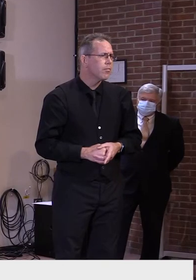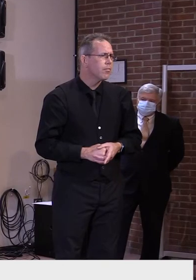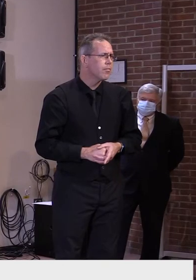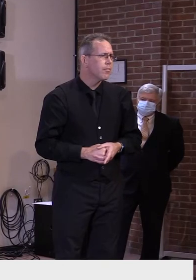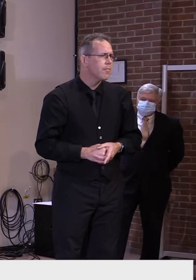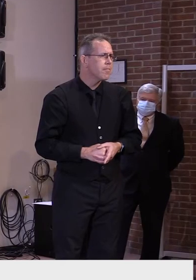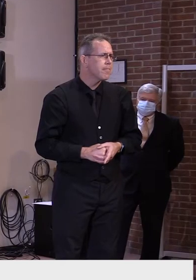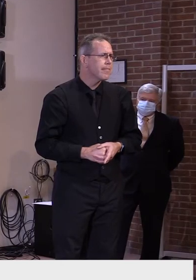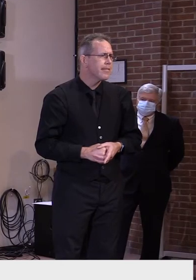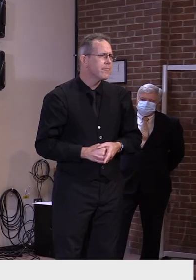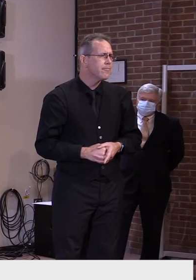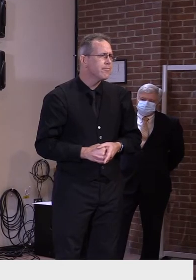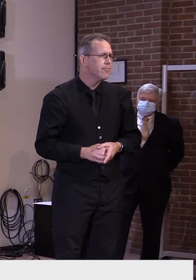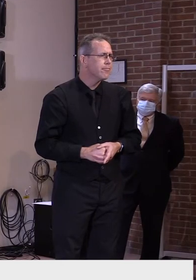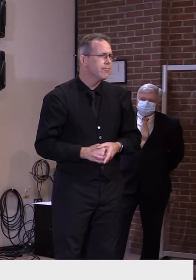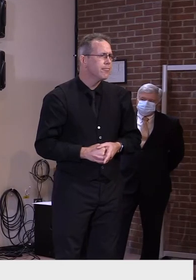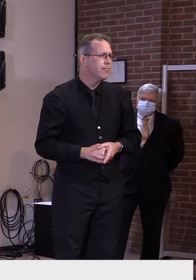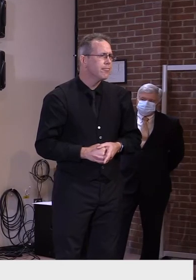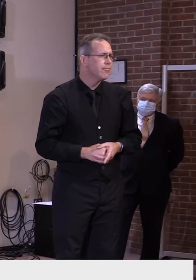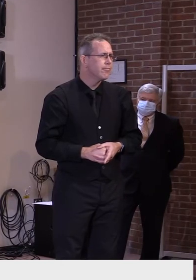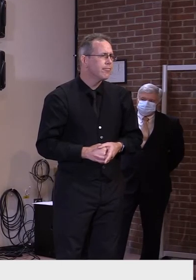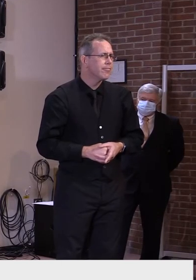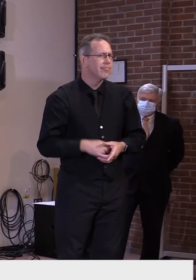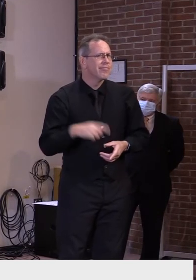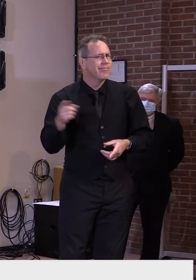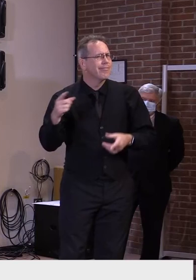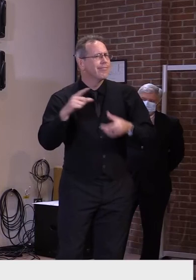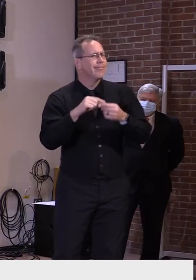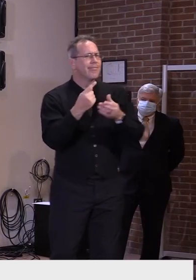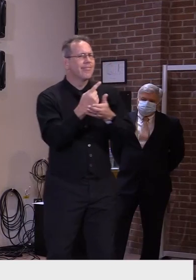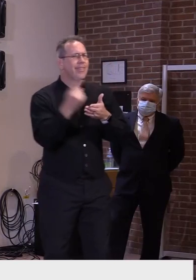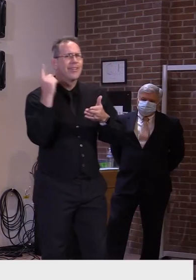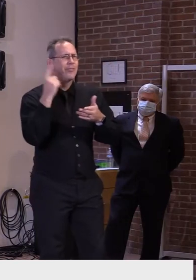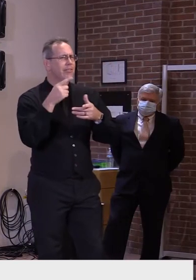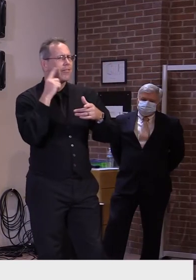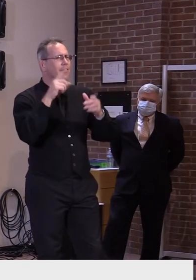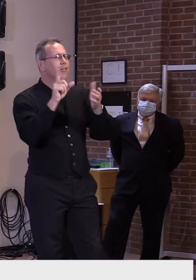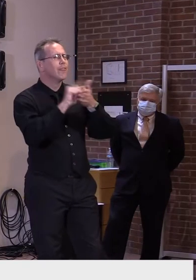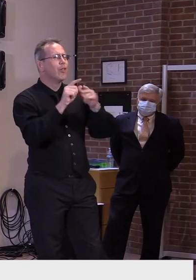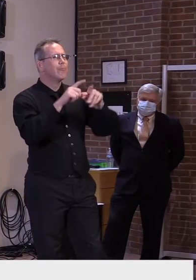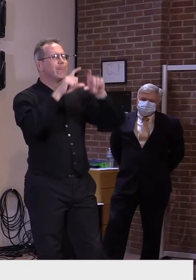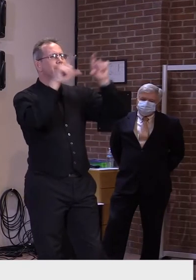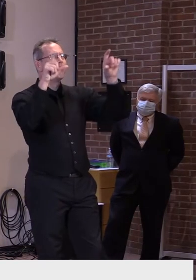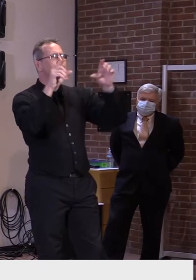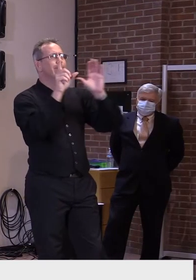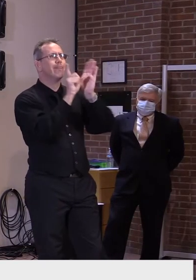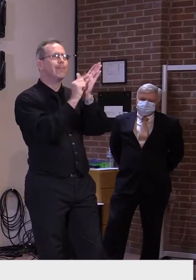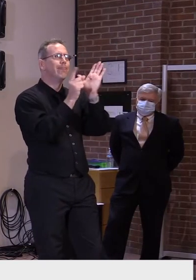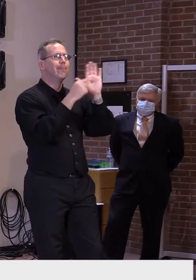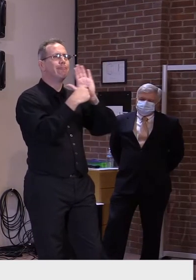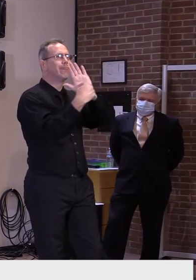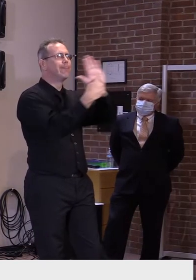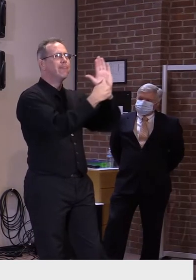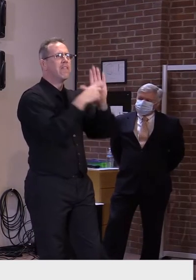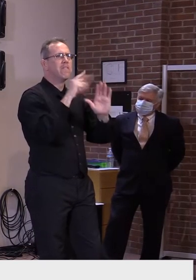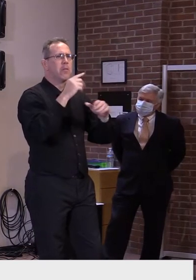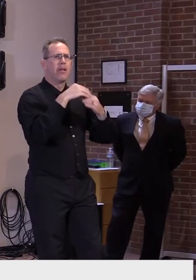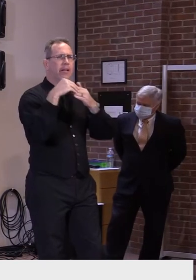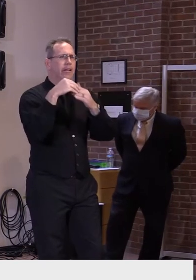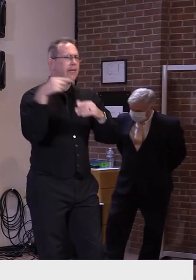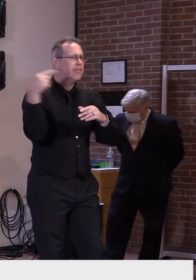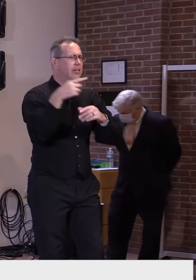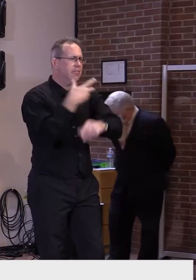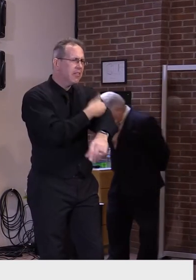the highest rates in the nation. And I know you've explained some of it already, some of the nuances, but can you or Dr. Levine speak